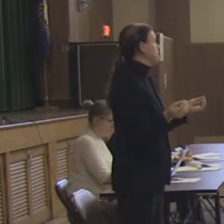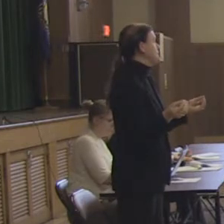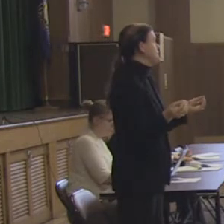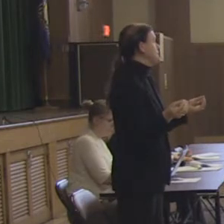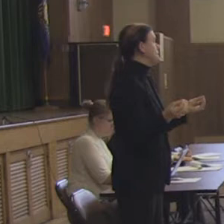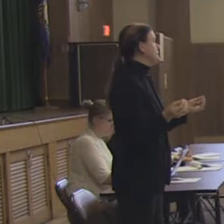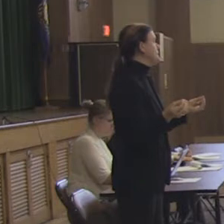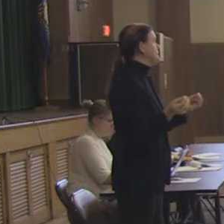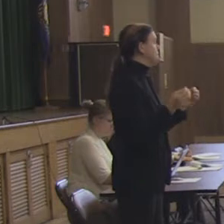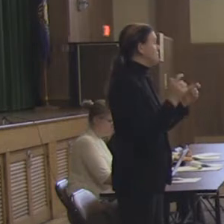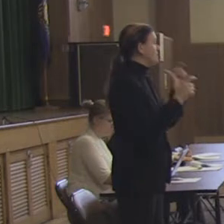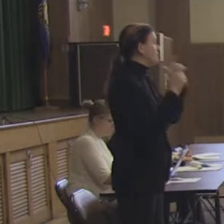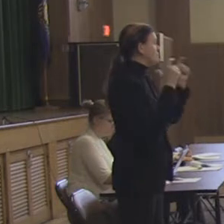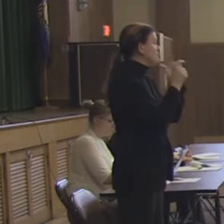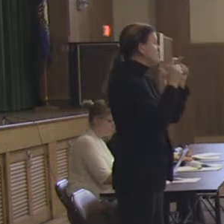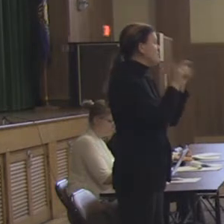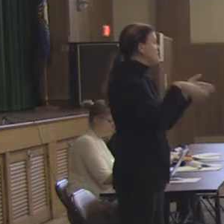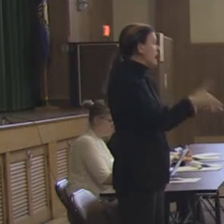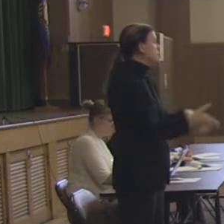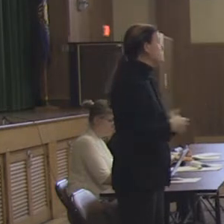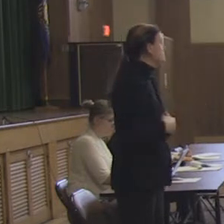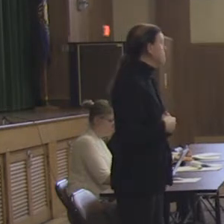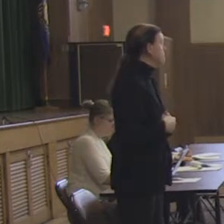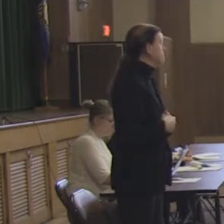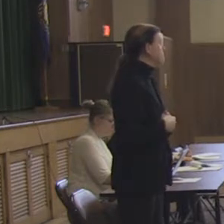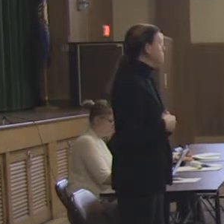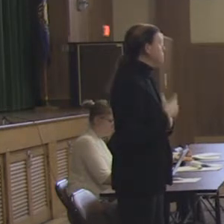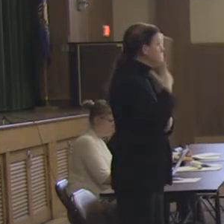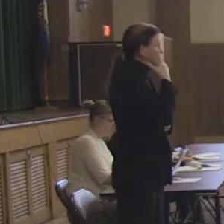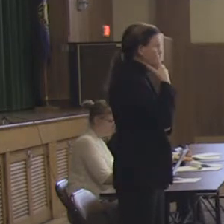He drank himself to death.